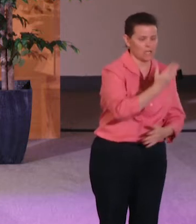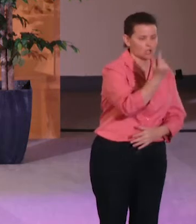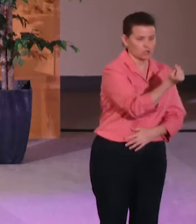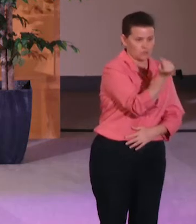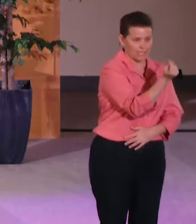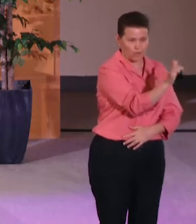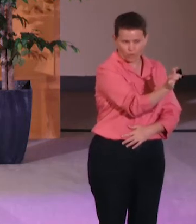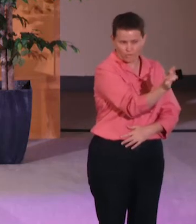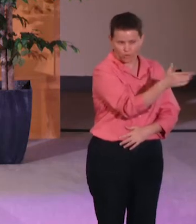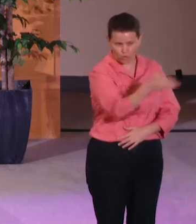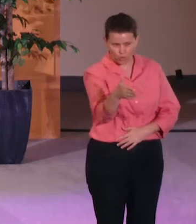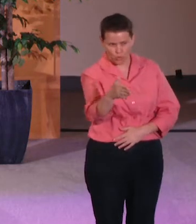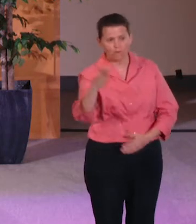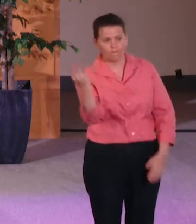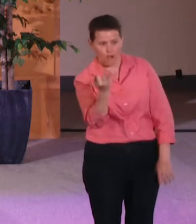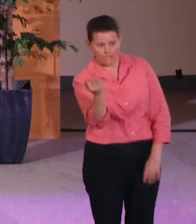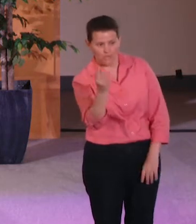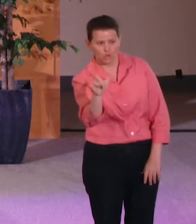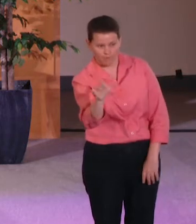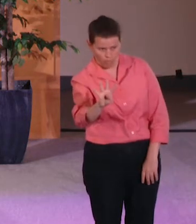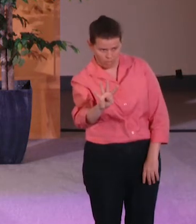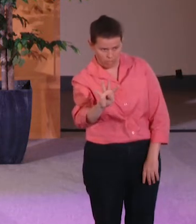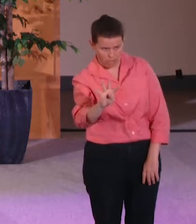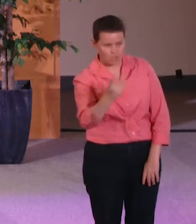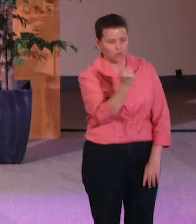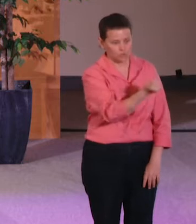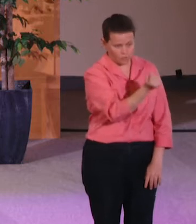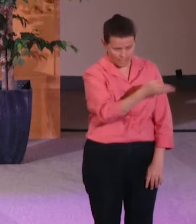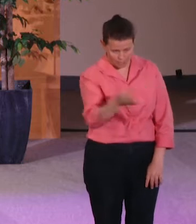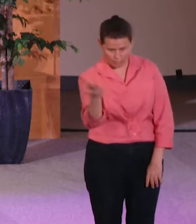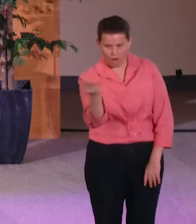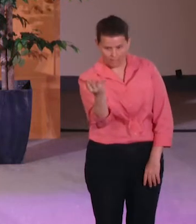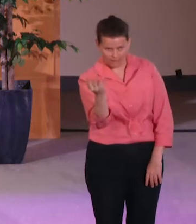the 24th, so Tuesday through Friday.